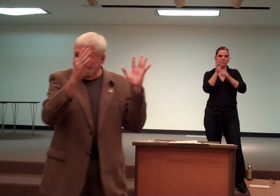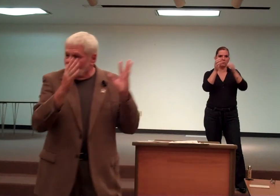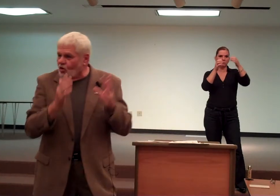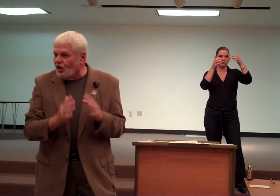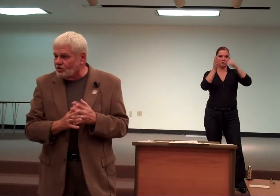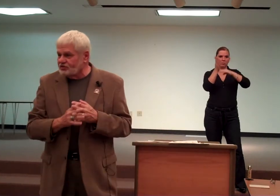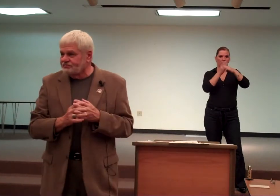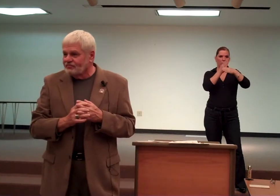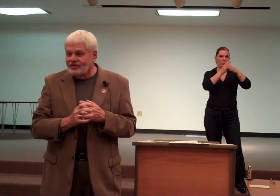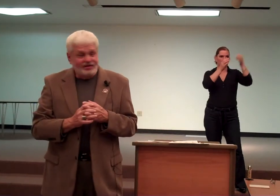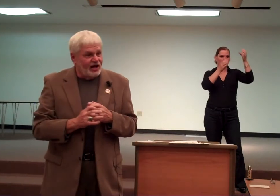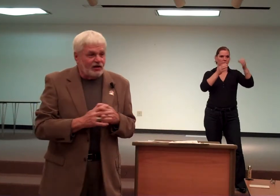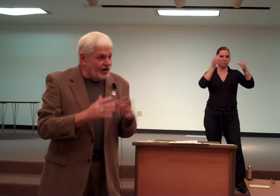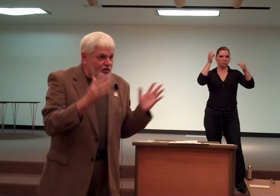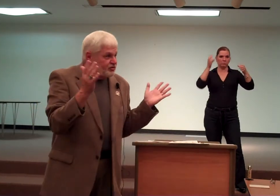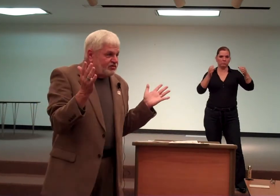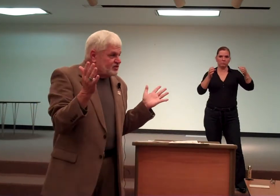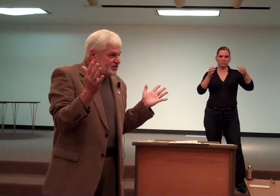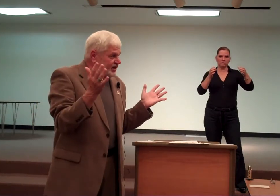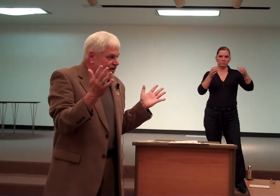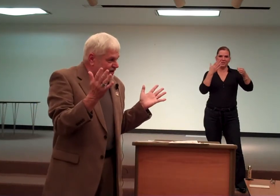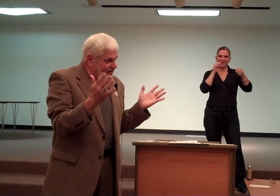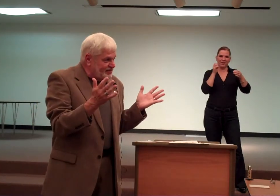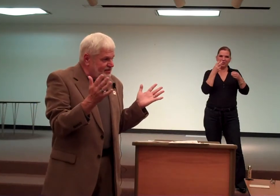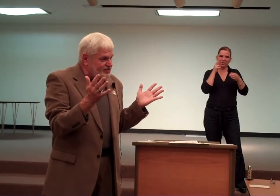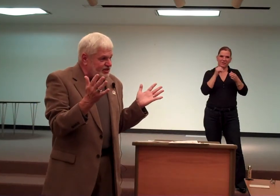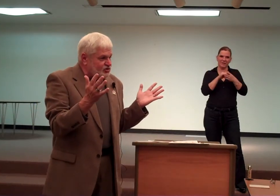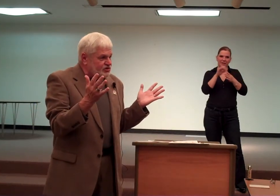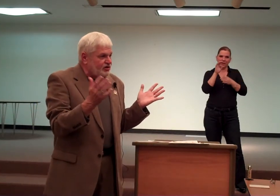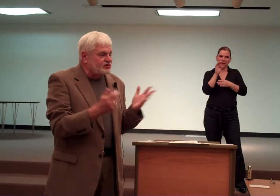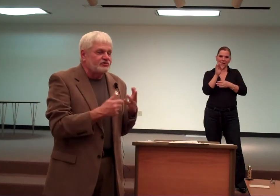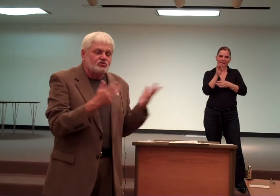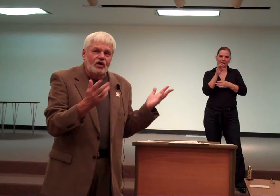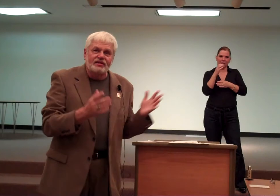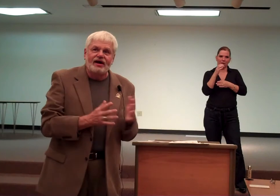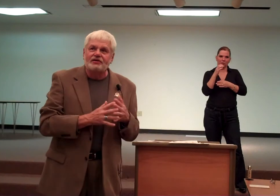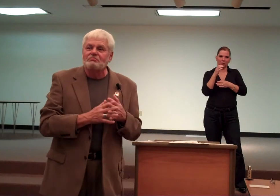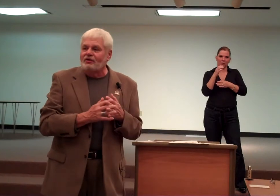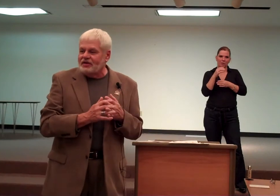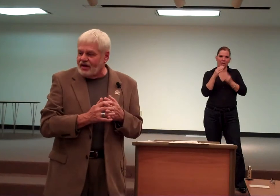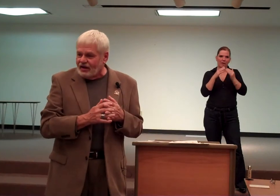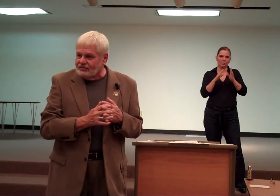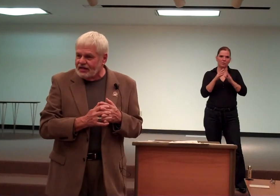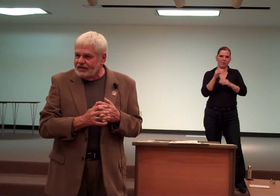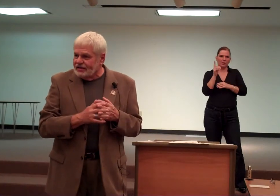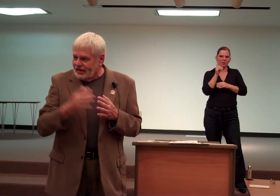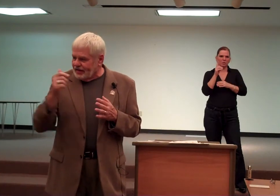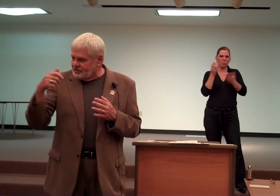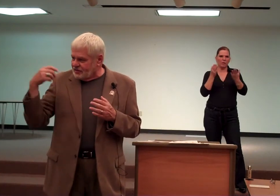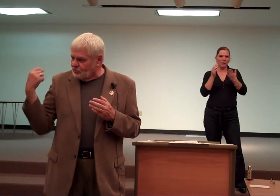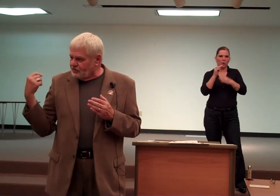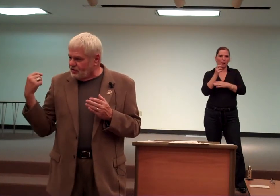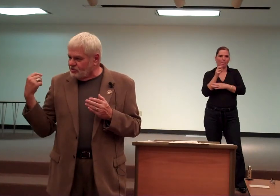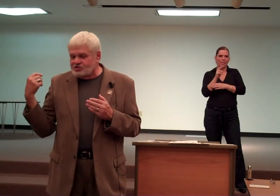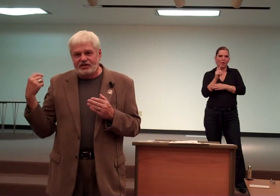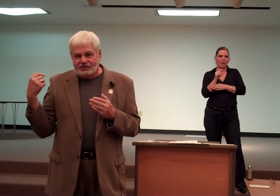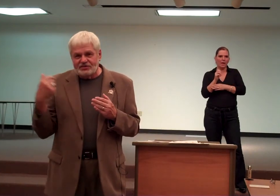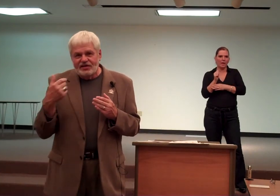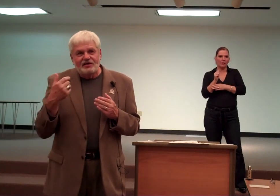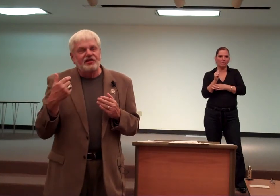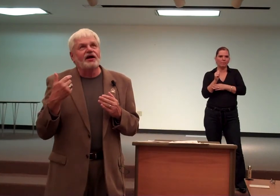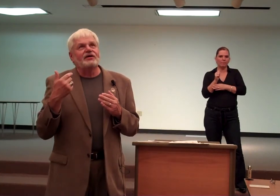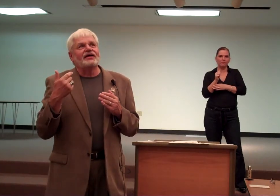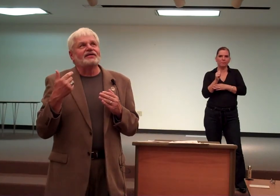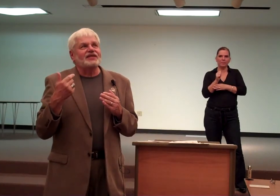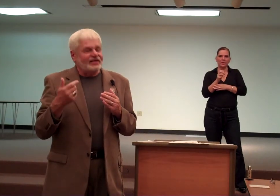put up the walls. Now, I don't know if you've ever seen a 19th century structure. There's one down in Marietta at one of their